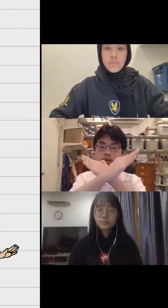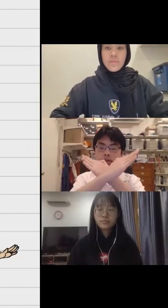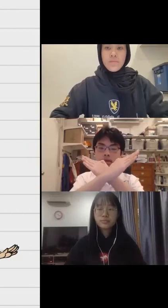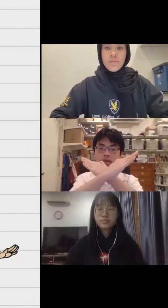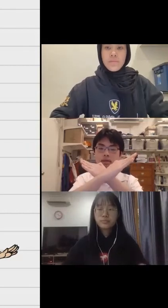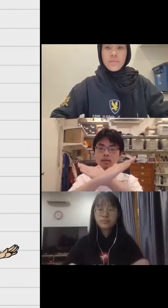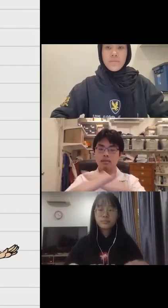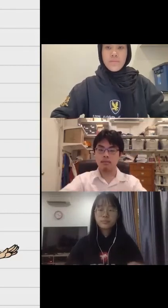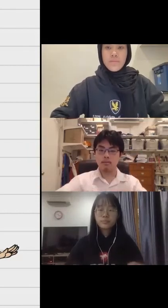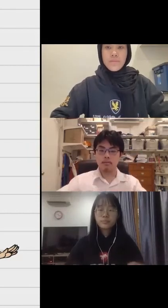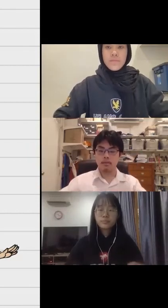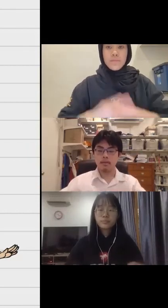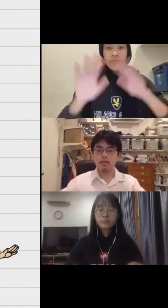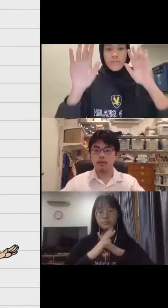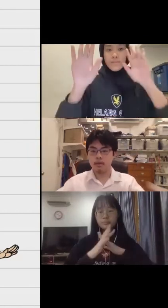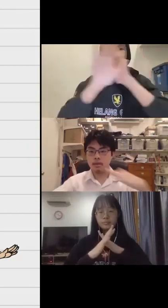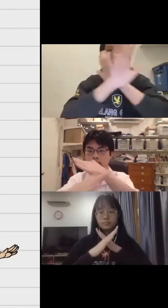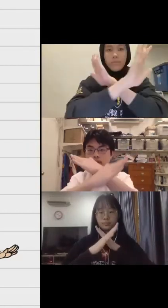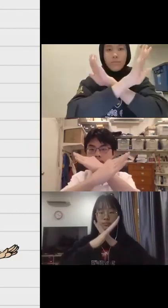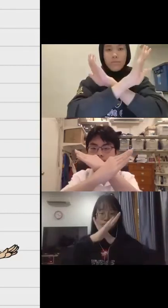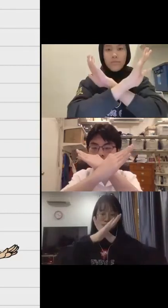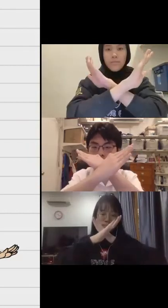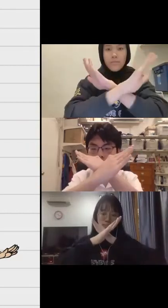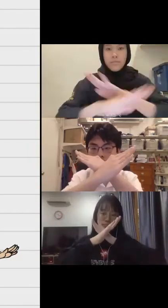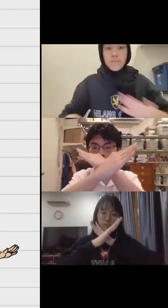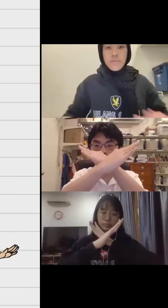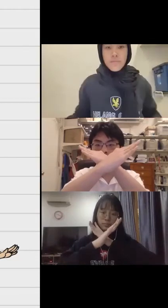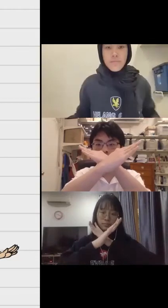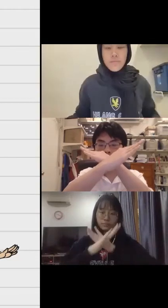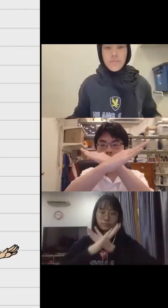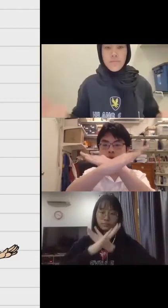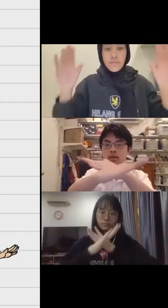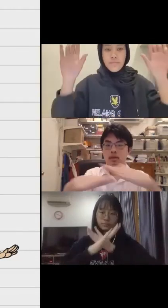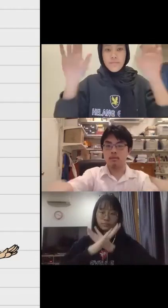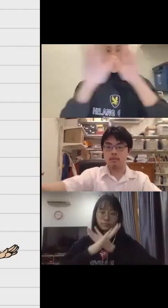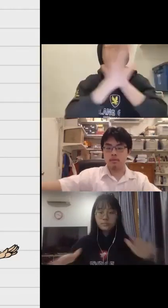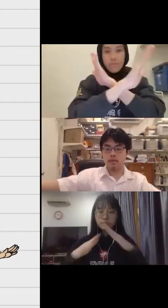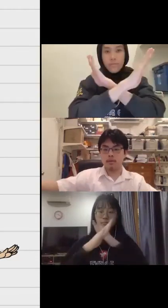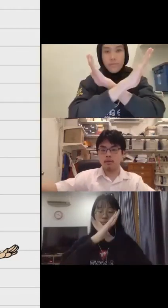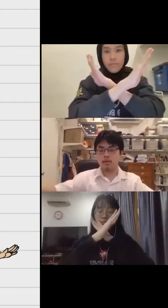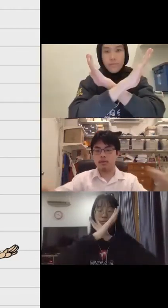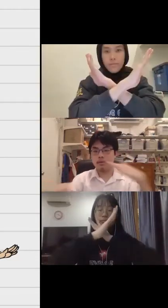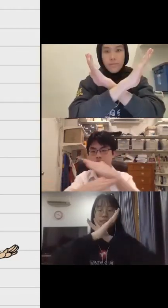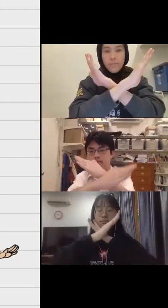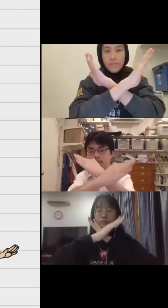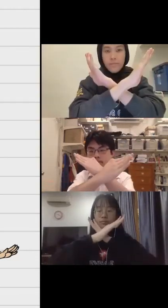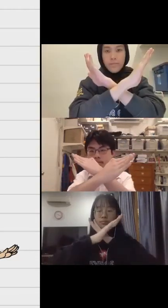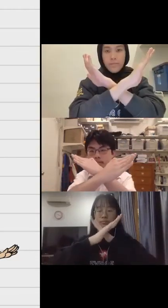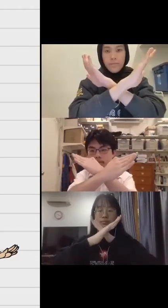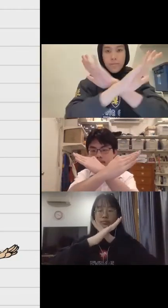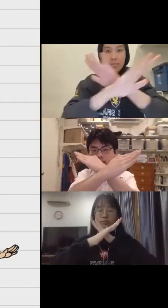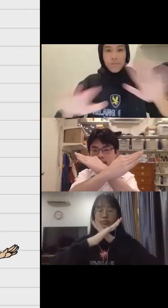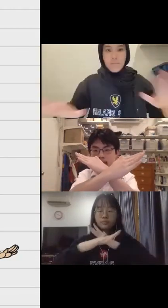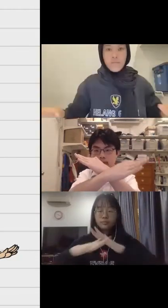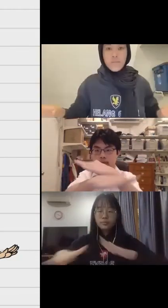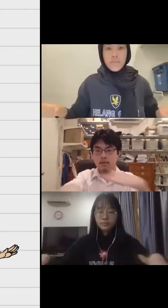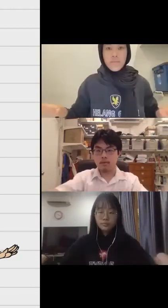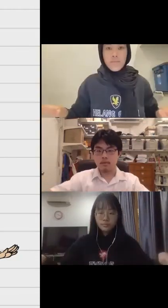is this. So you put your hands up, and you move them down like